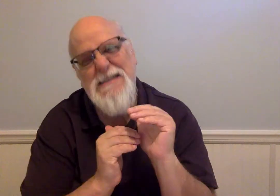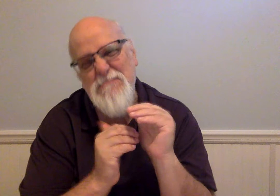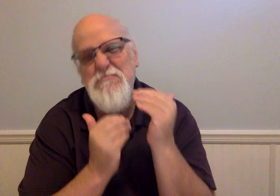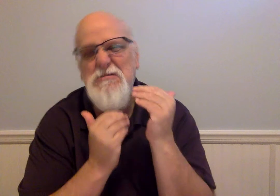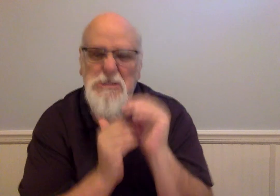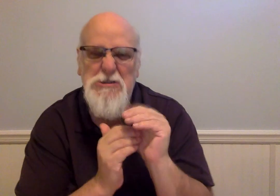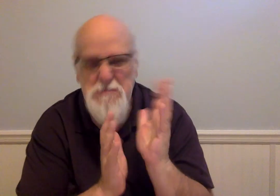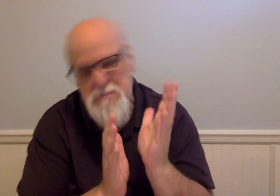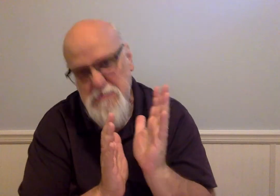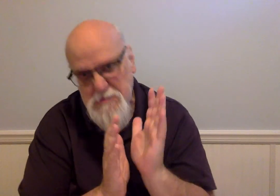yeah,